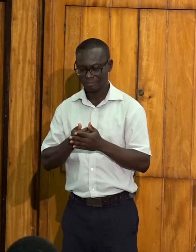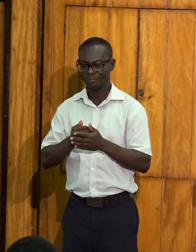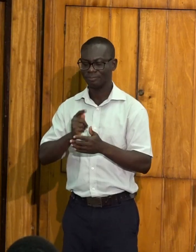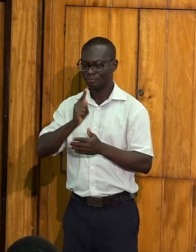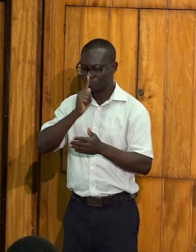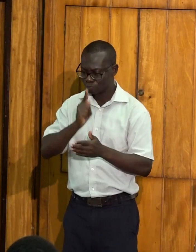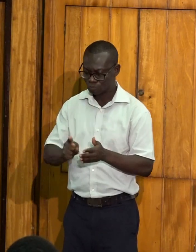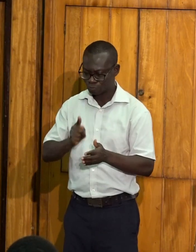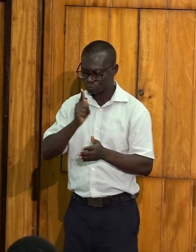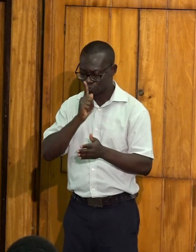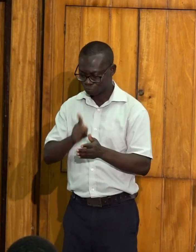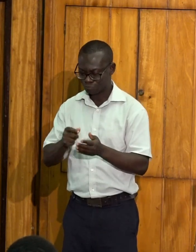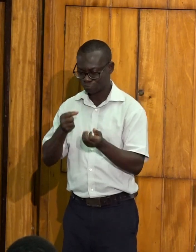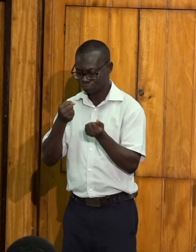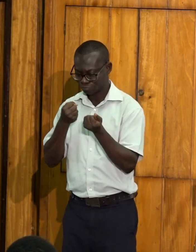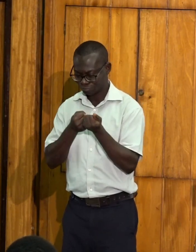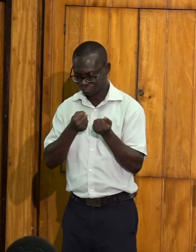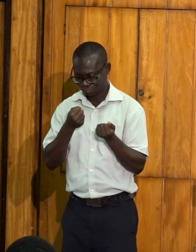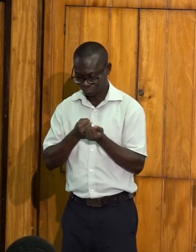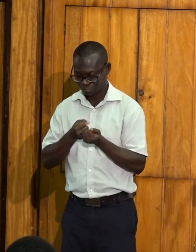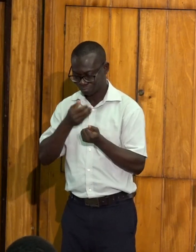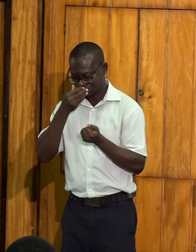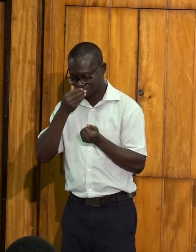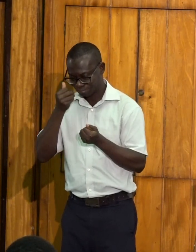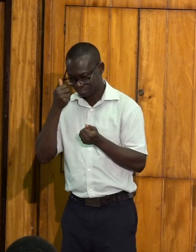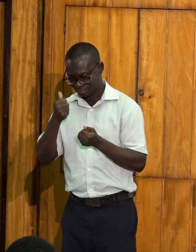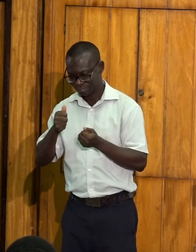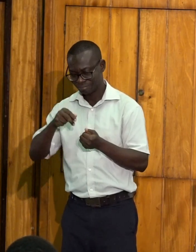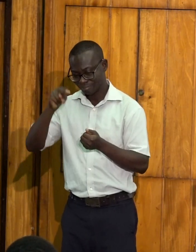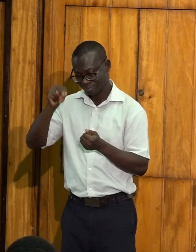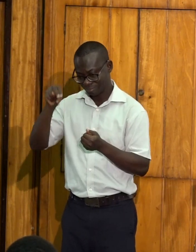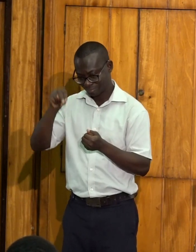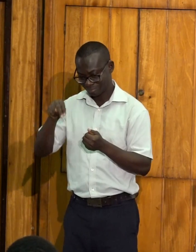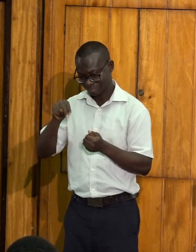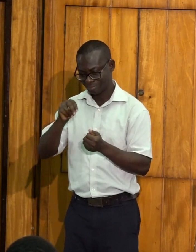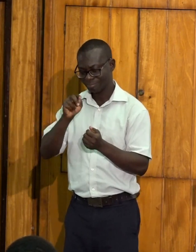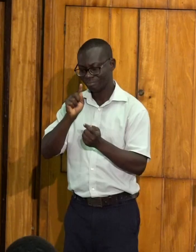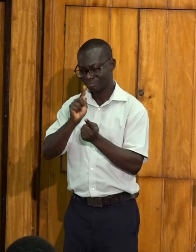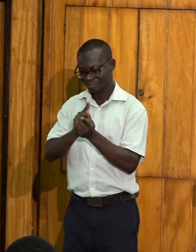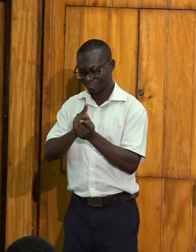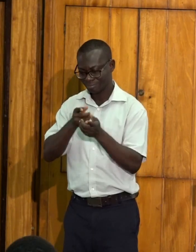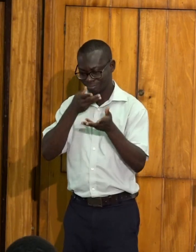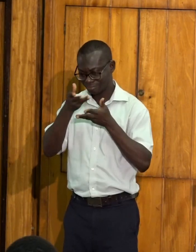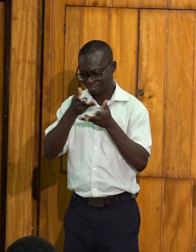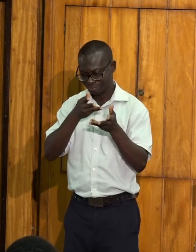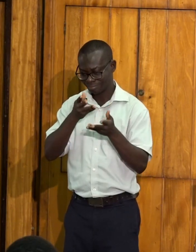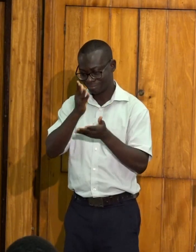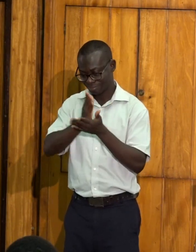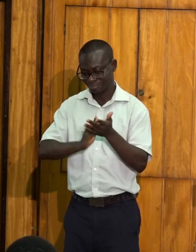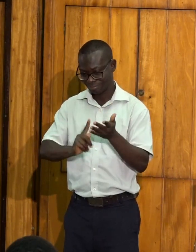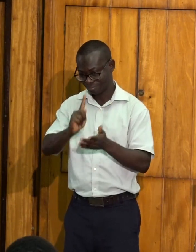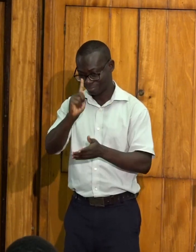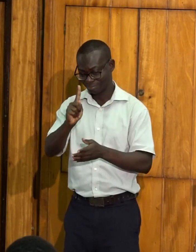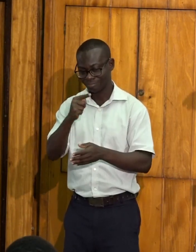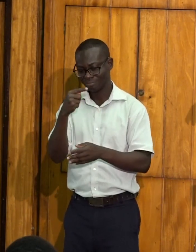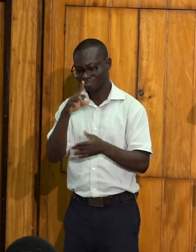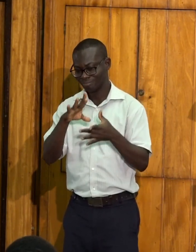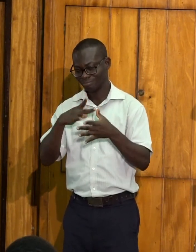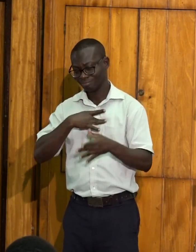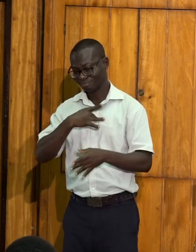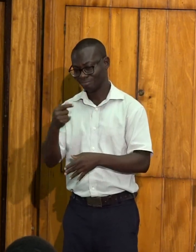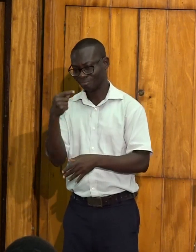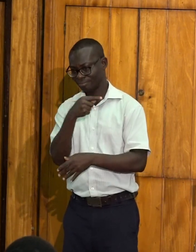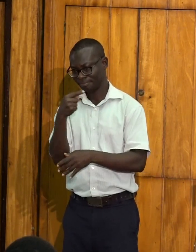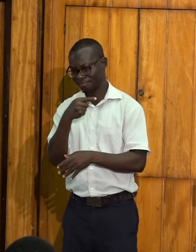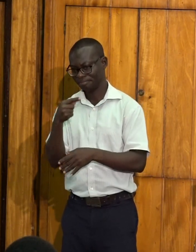are. The more support we can give them, the better. And I need to talk to someone like me. This is super